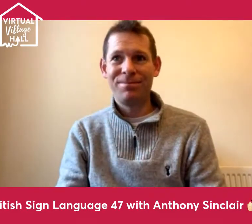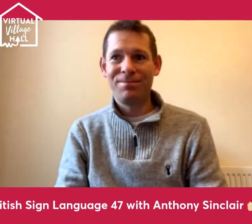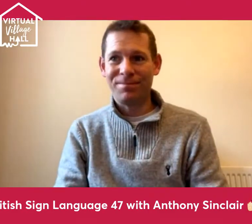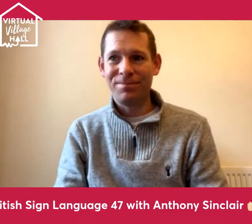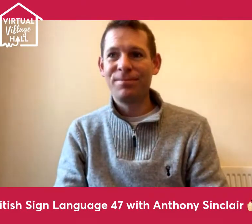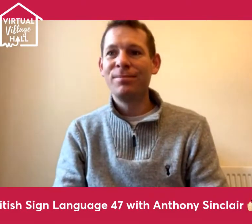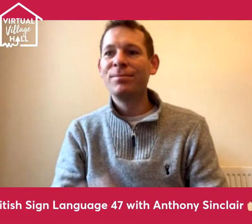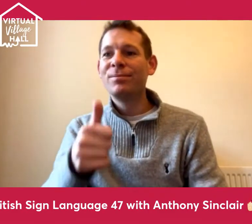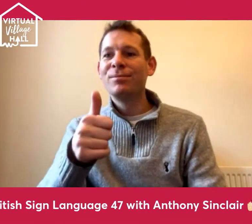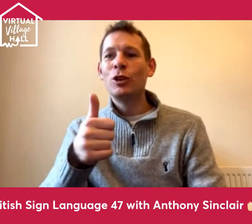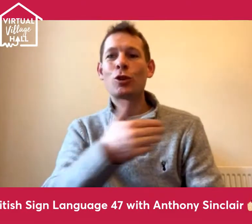Okay.